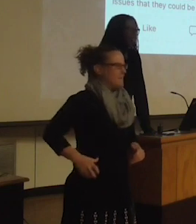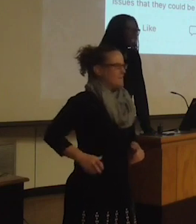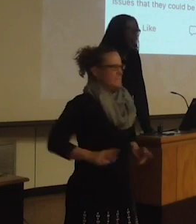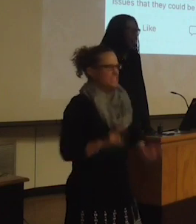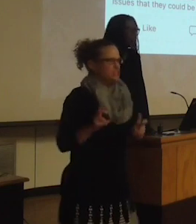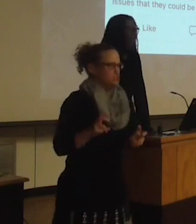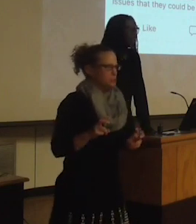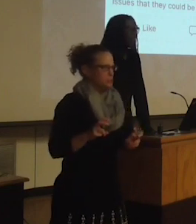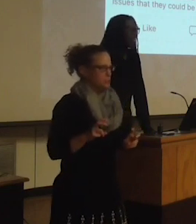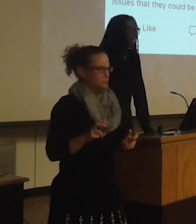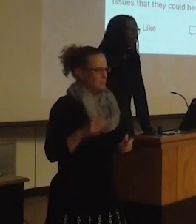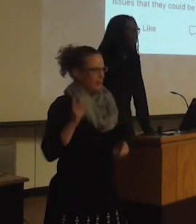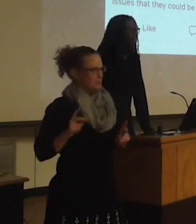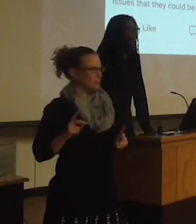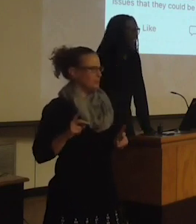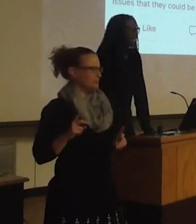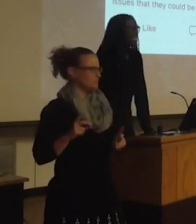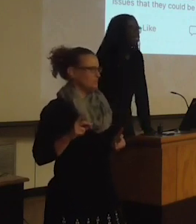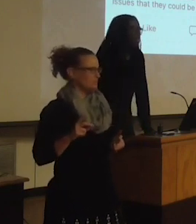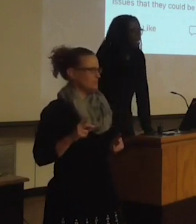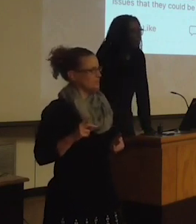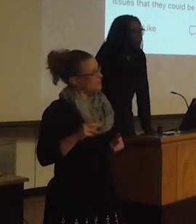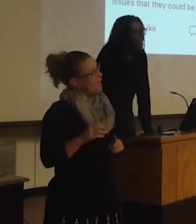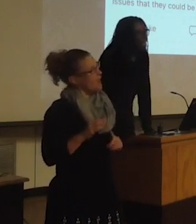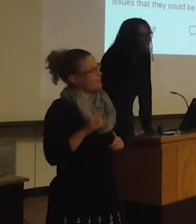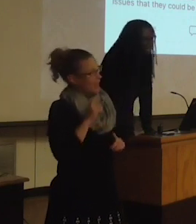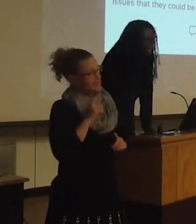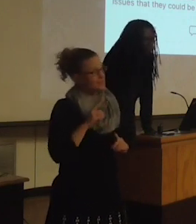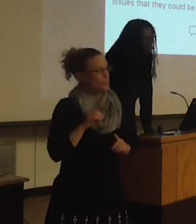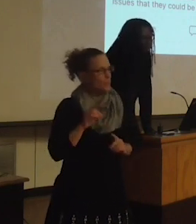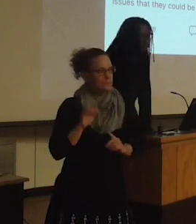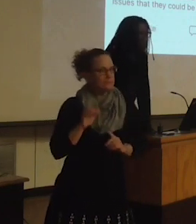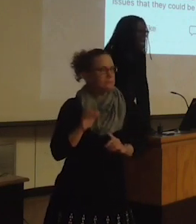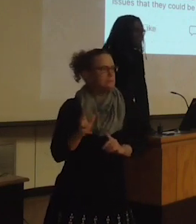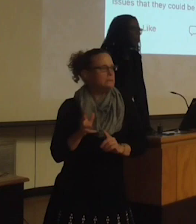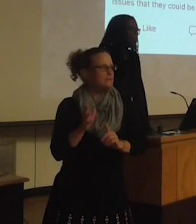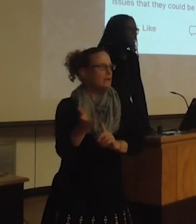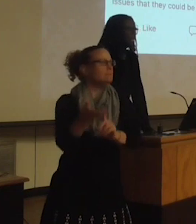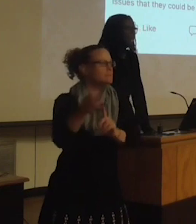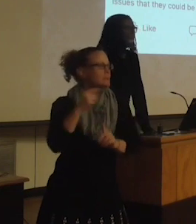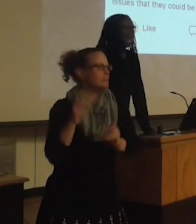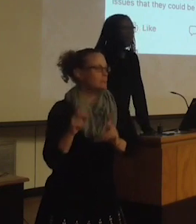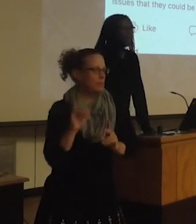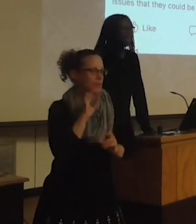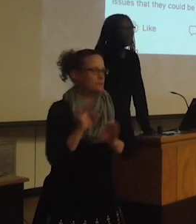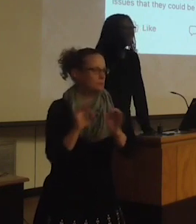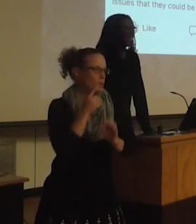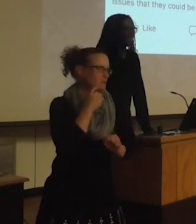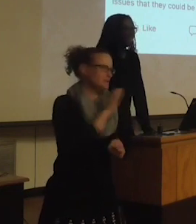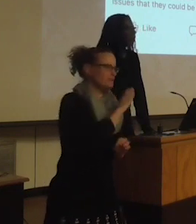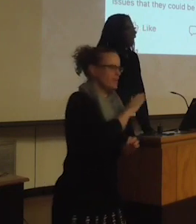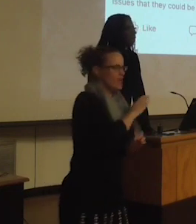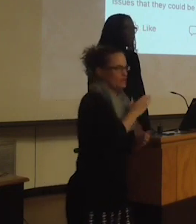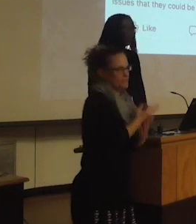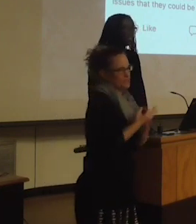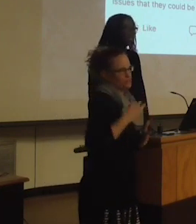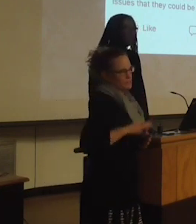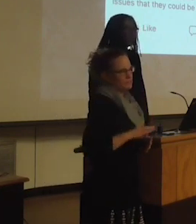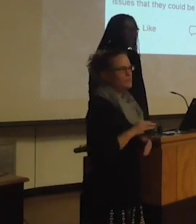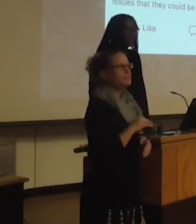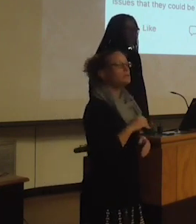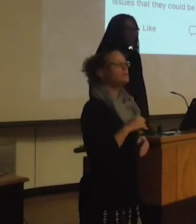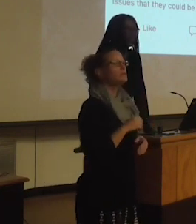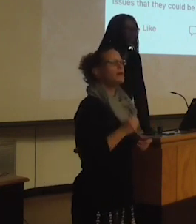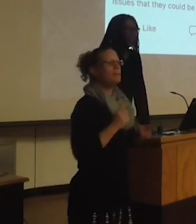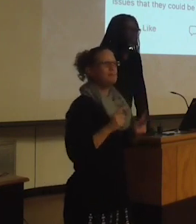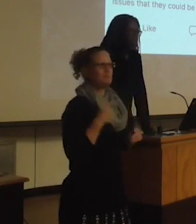introduced to them by someone who had financial vested interest in making it important to black people? How many of us think that like black people were just